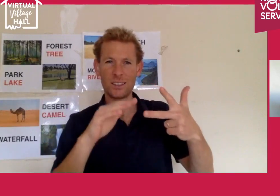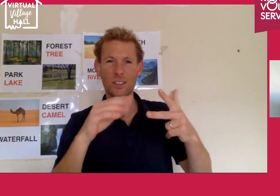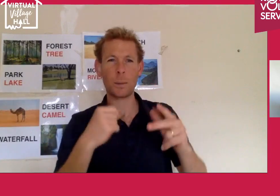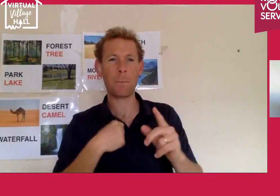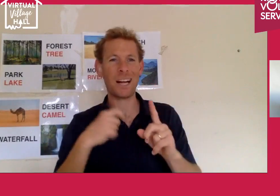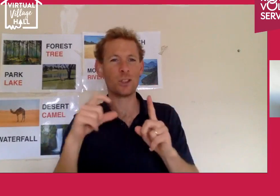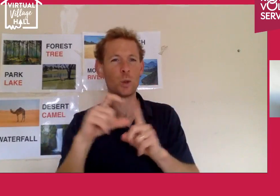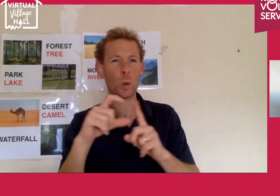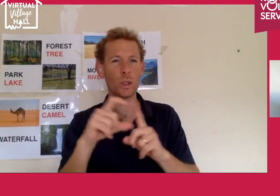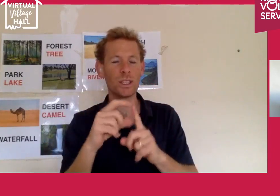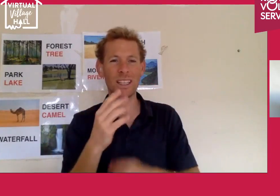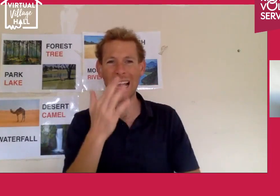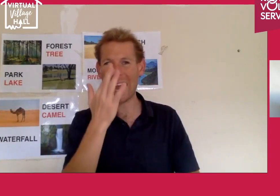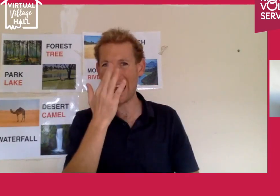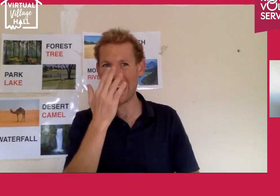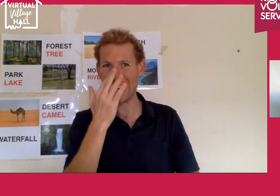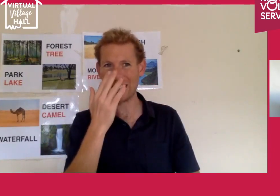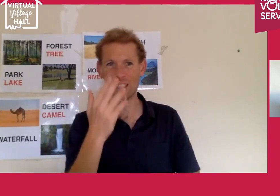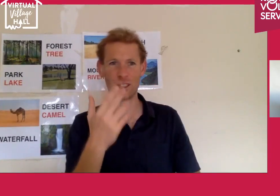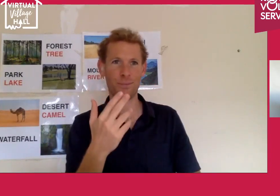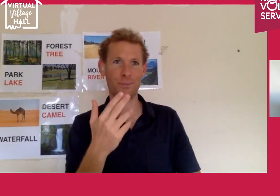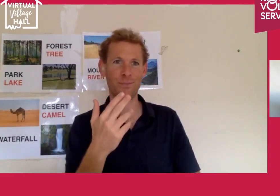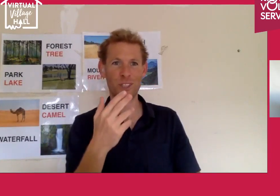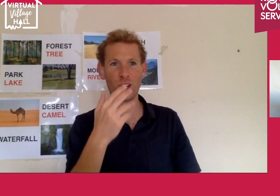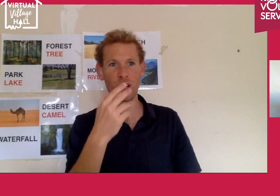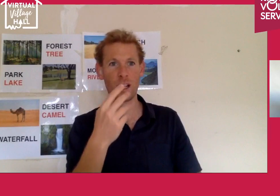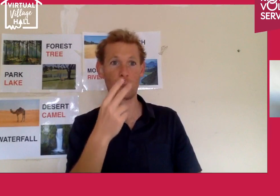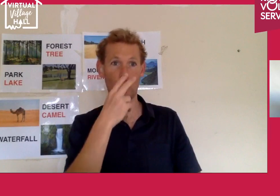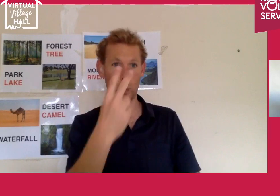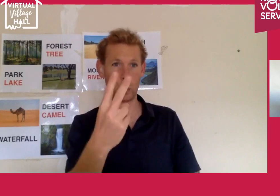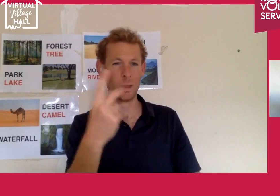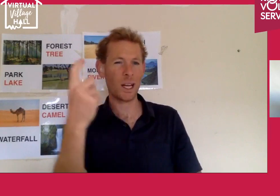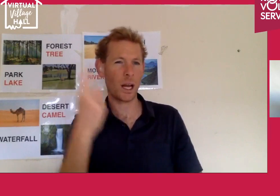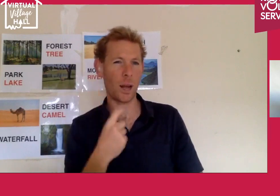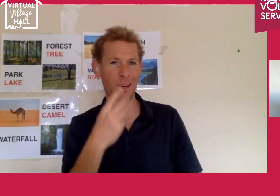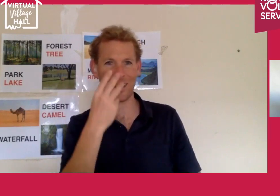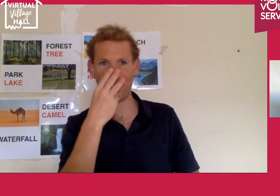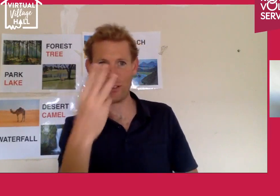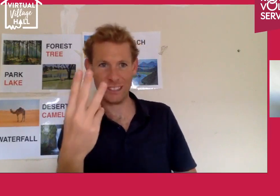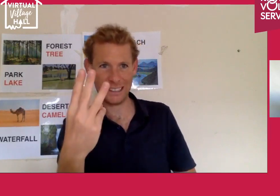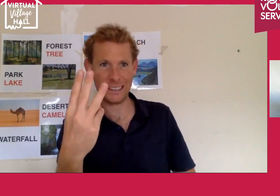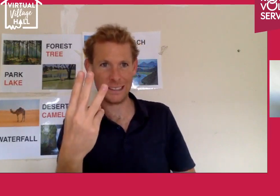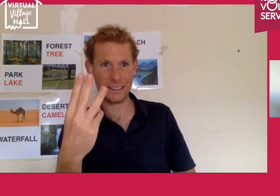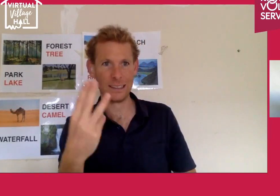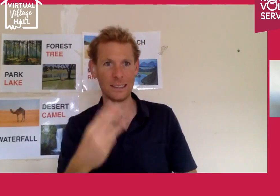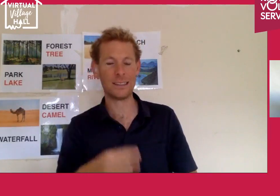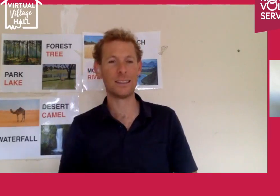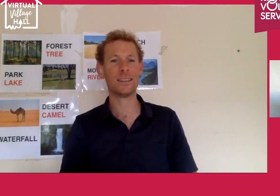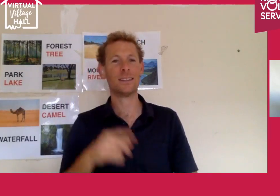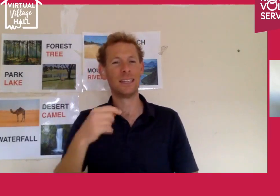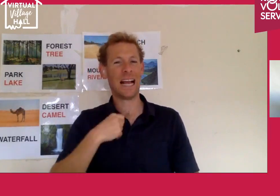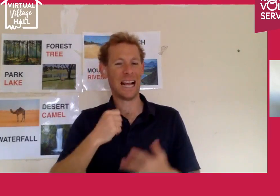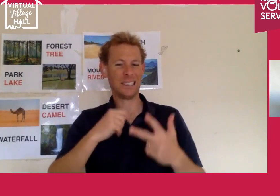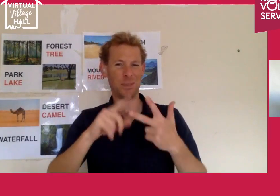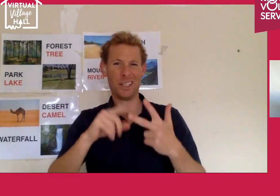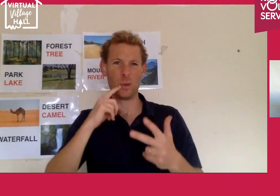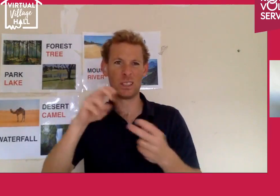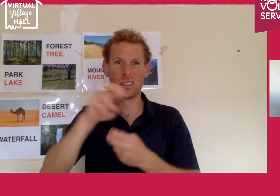the youngest child, our daughter Kate. She is 2. She's coming 3. She's nearly 3.